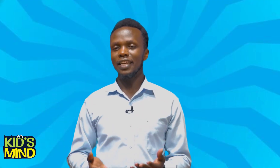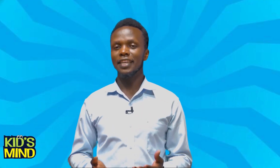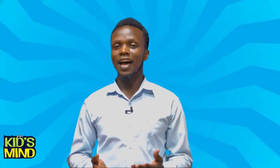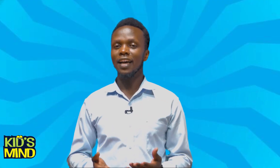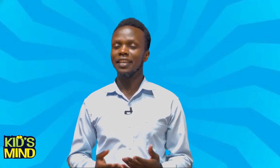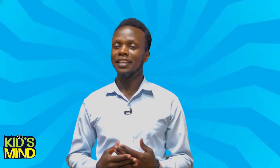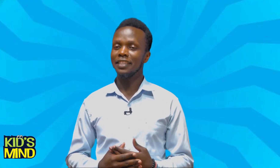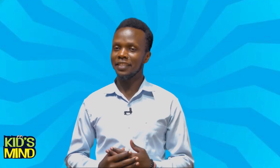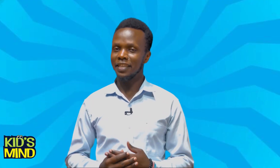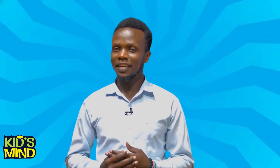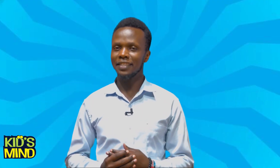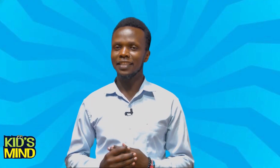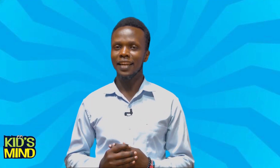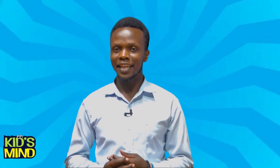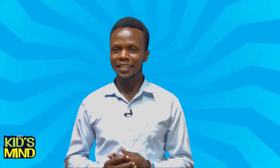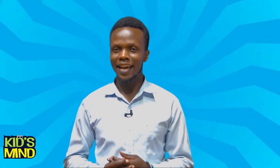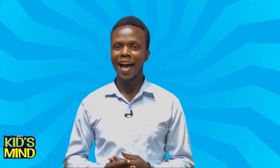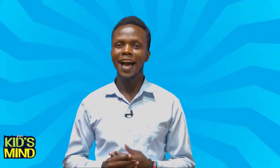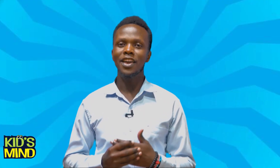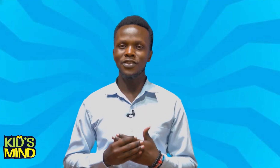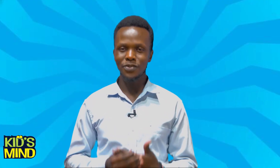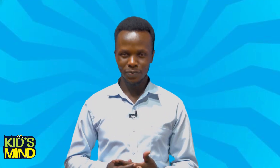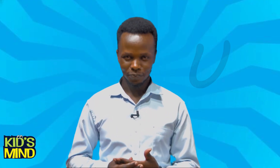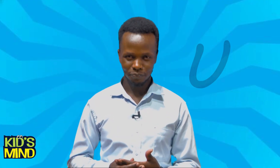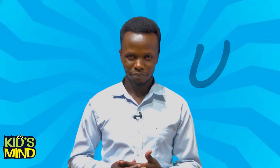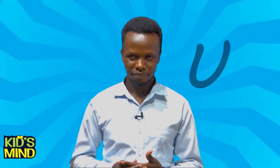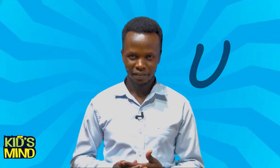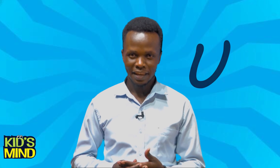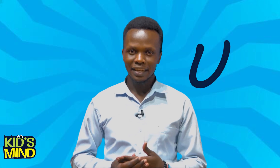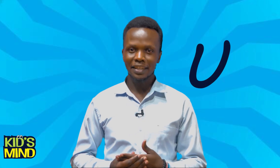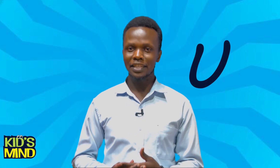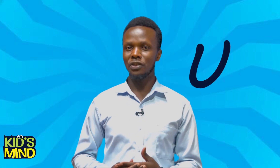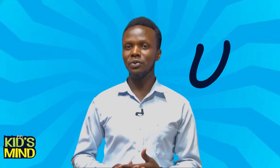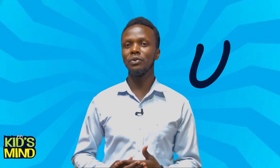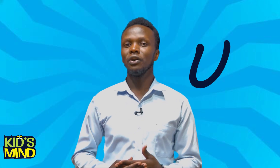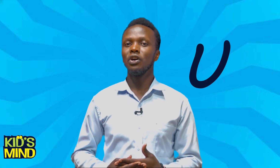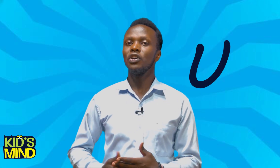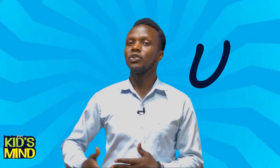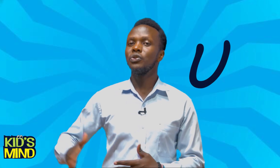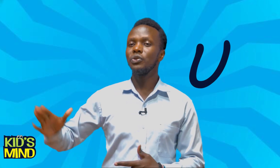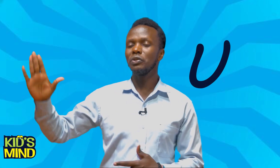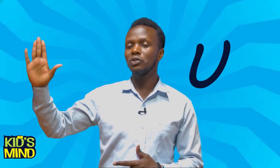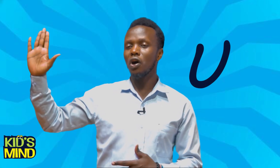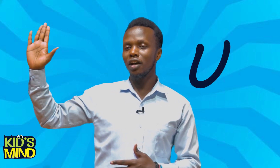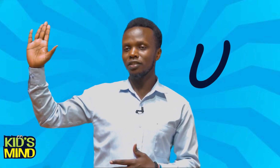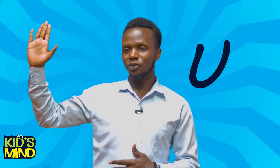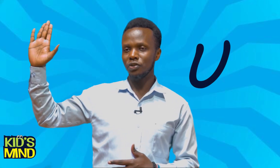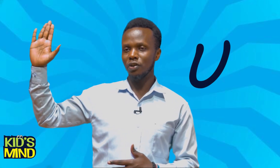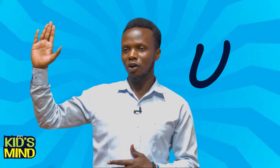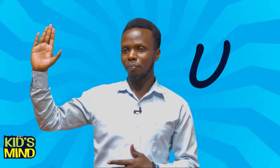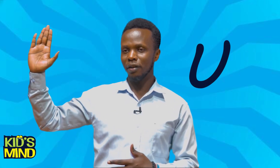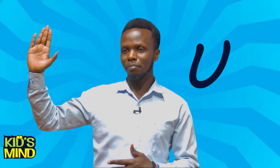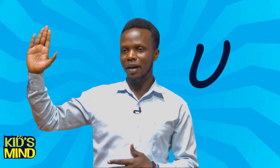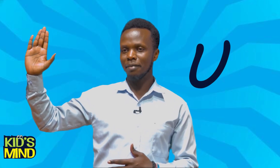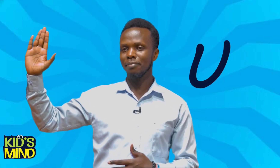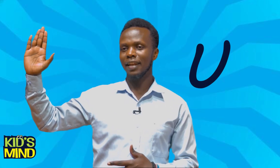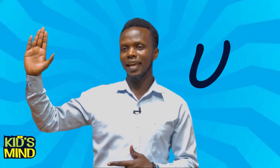letter, it is letter U. Letter U, you use also your open palm like